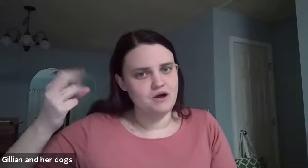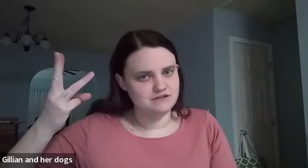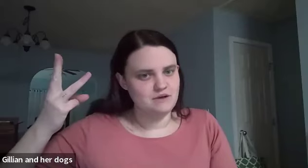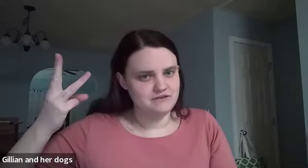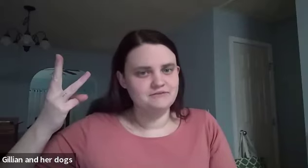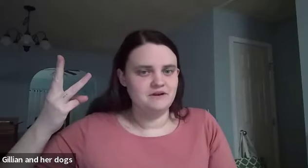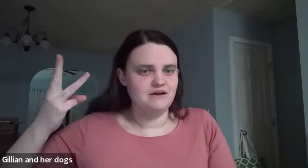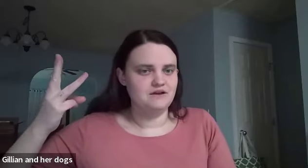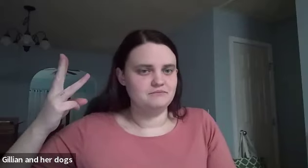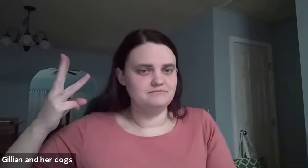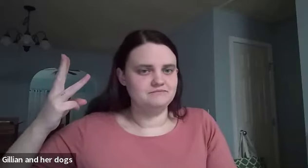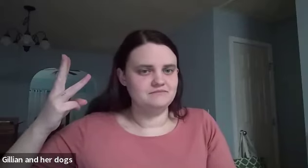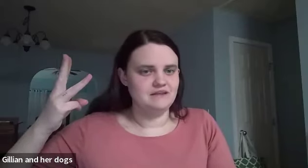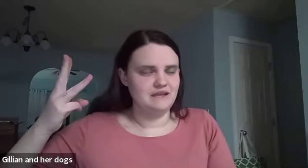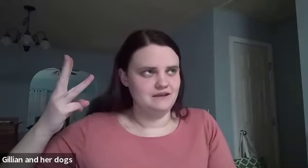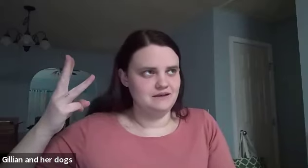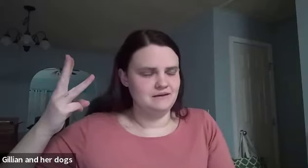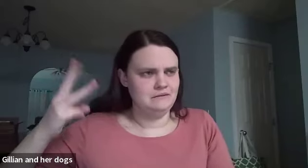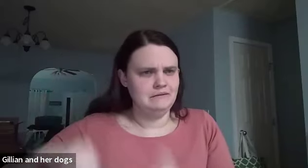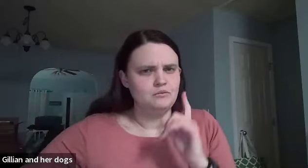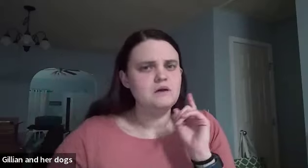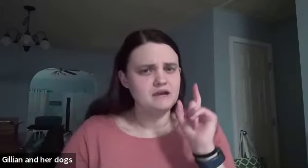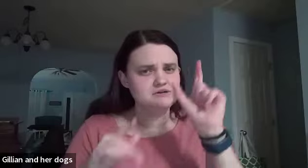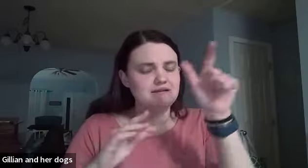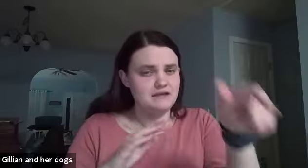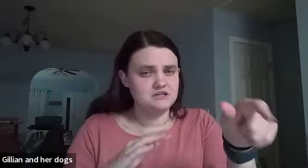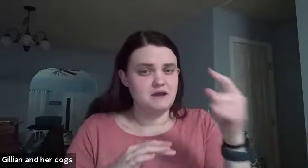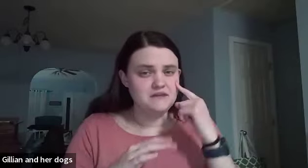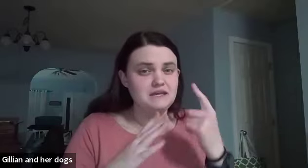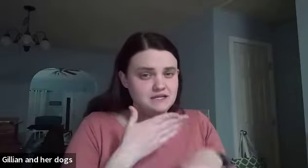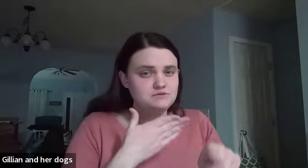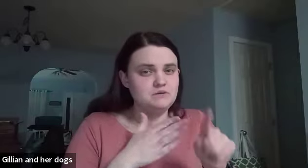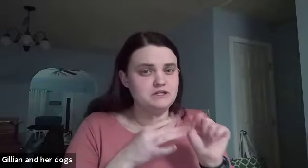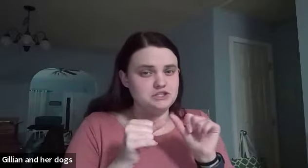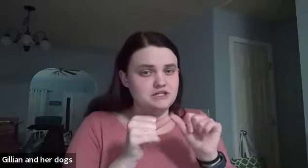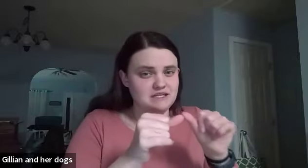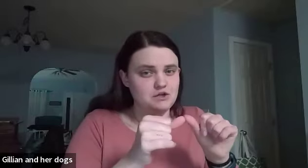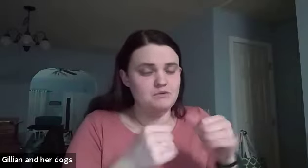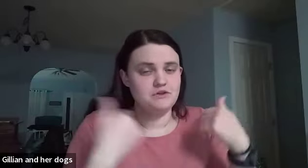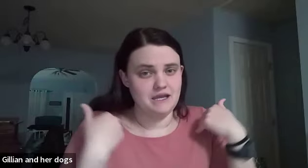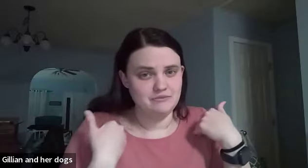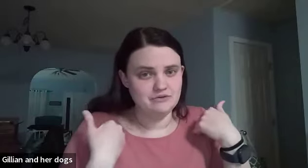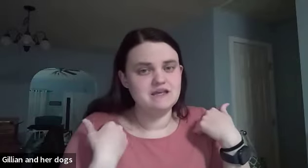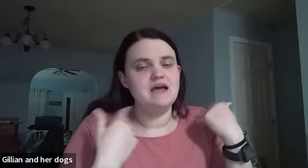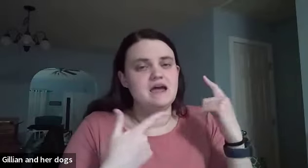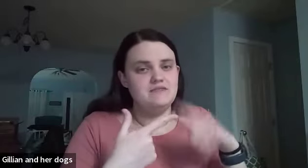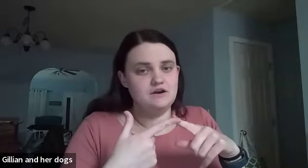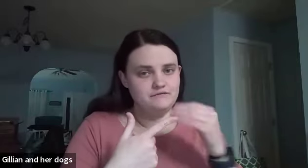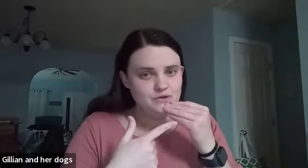pause our weather. And we'll come back to it at a later time. I think next week we should continue on with our animals and then our